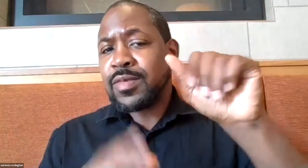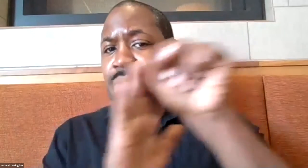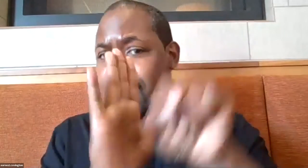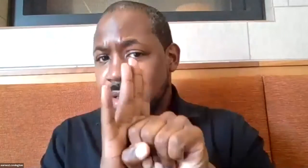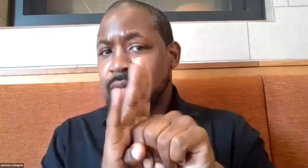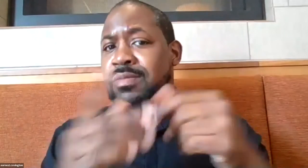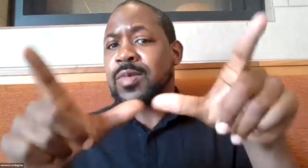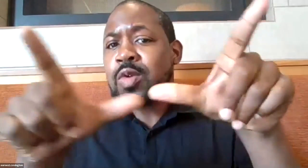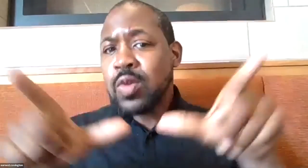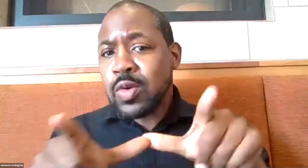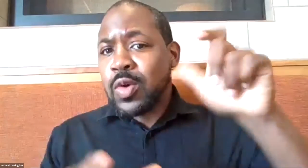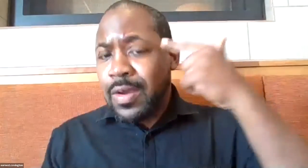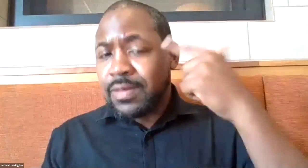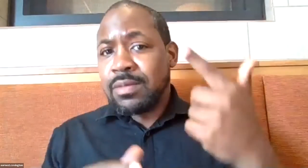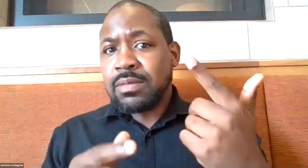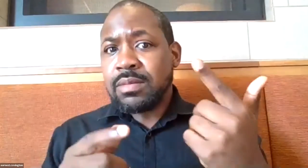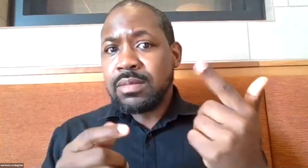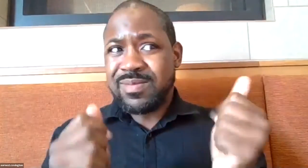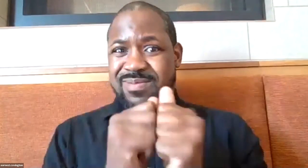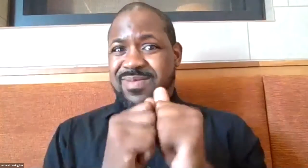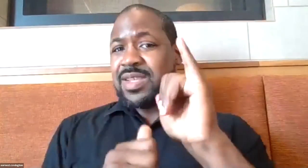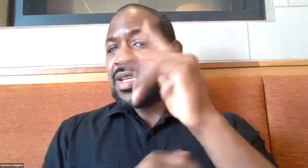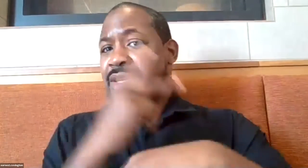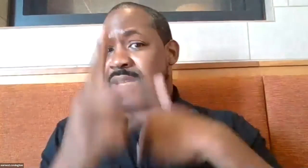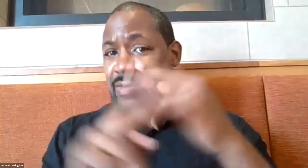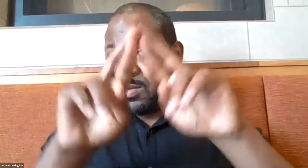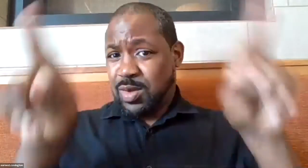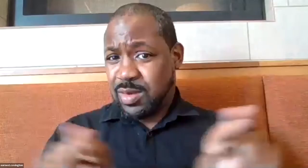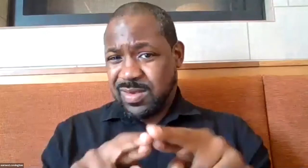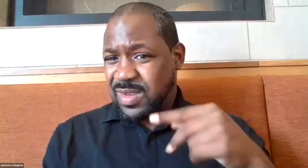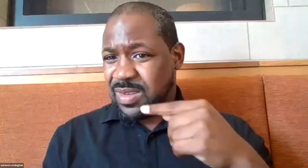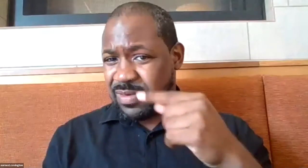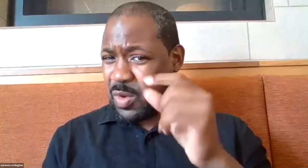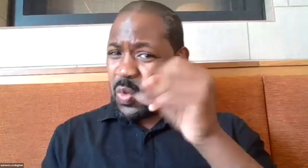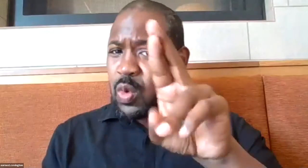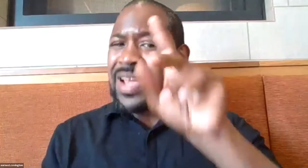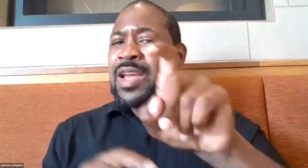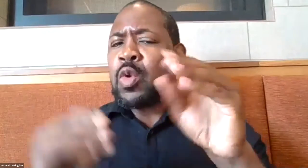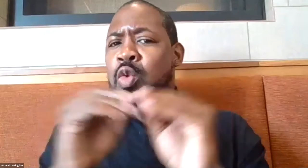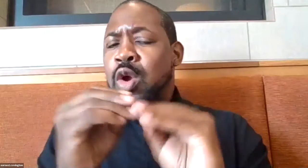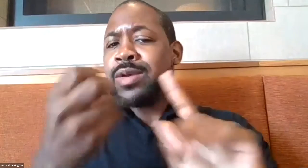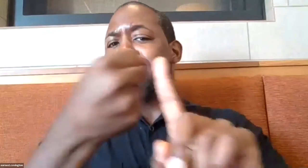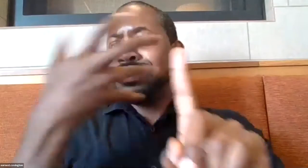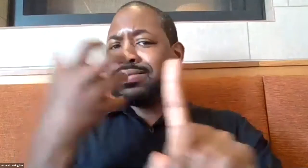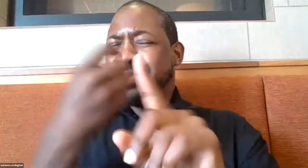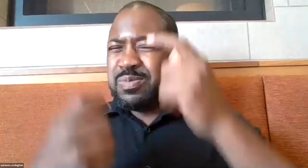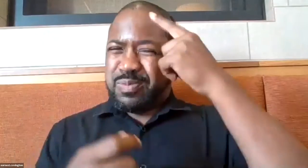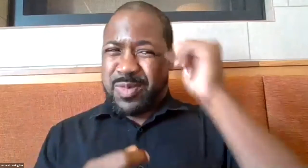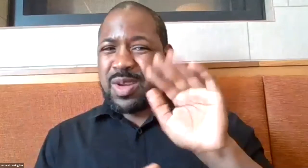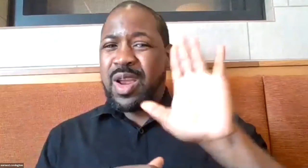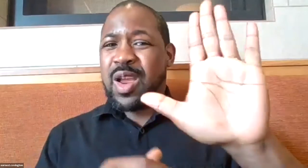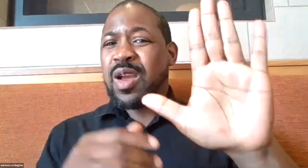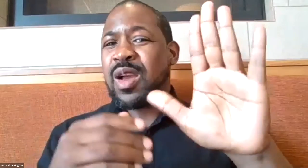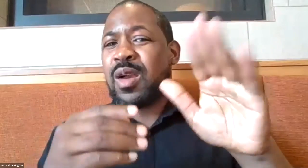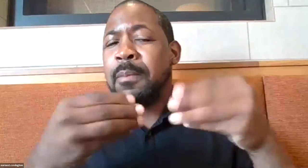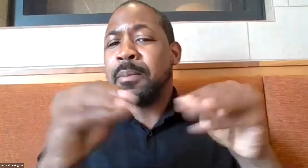hearing individual, you know, applies for a state or a municipal job or something like that with the resume, or do they need a little bit